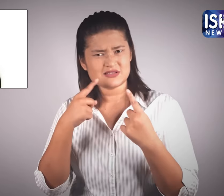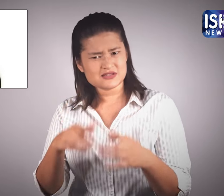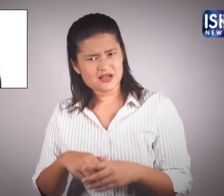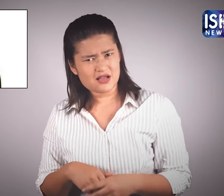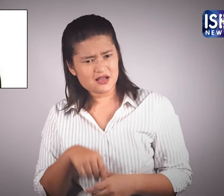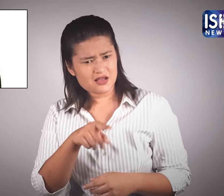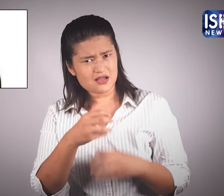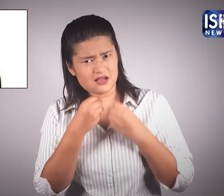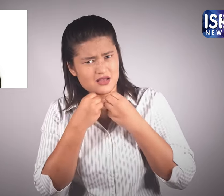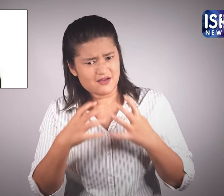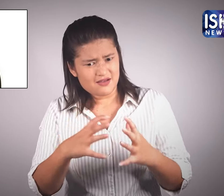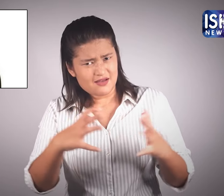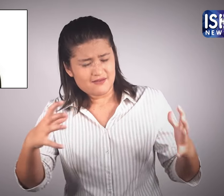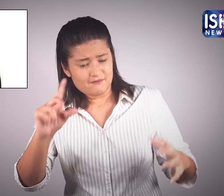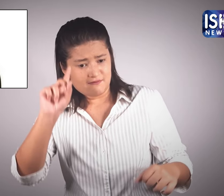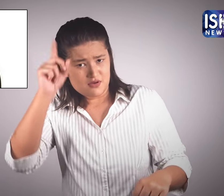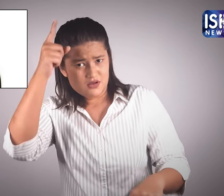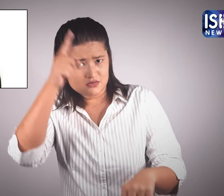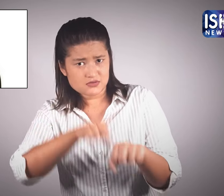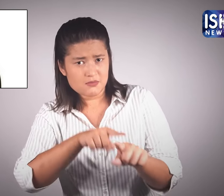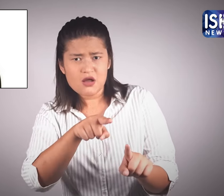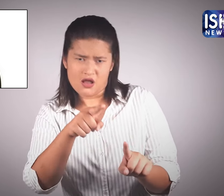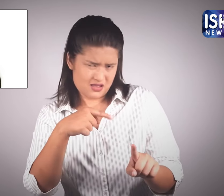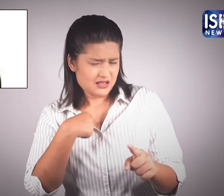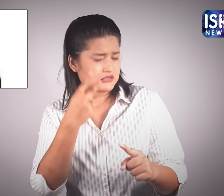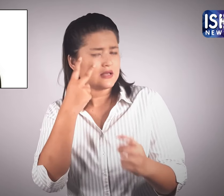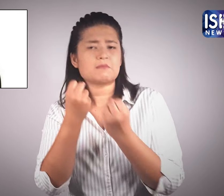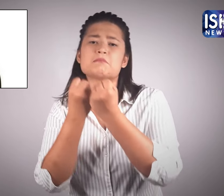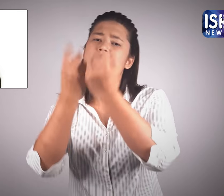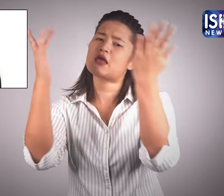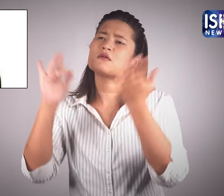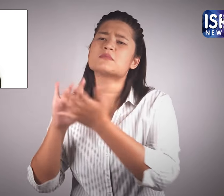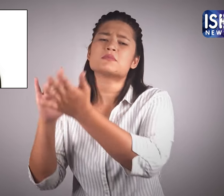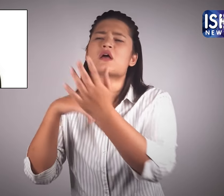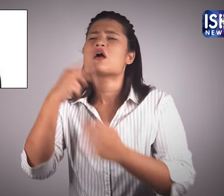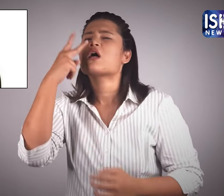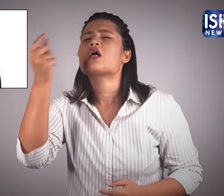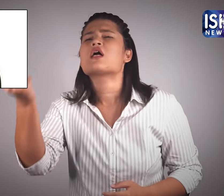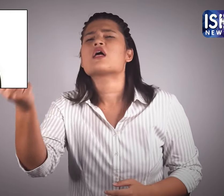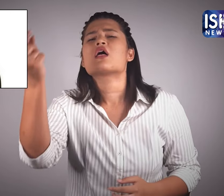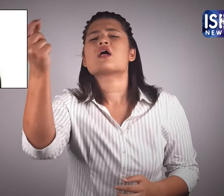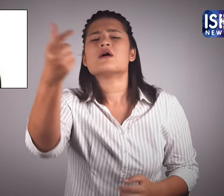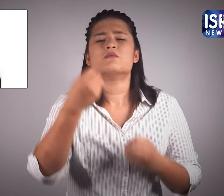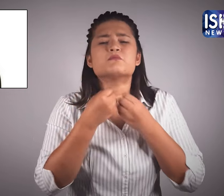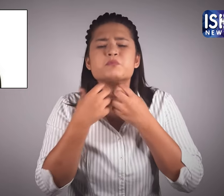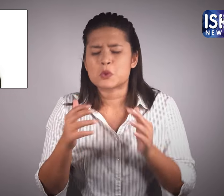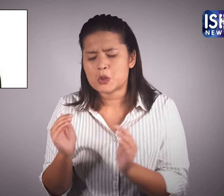She said that she has never seen a frog this big. This is the first time she has seen a frog of this size.